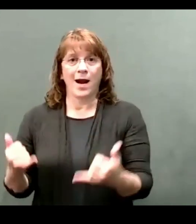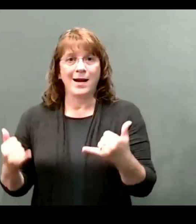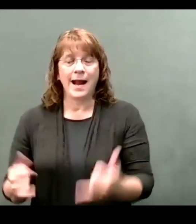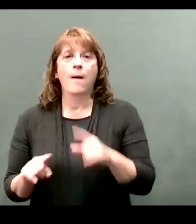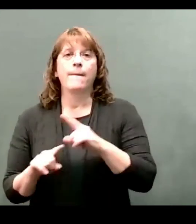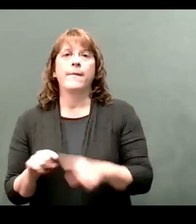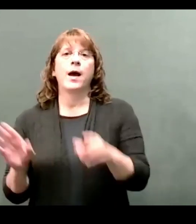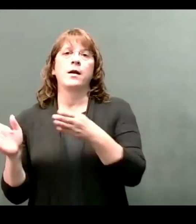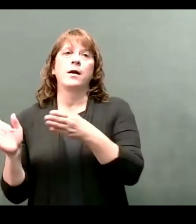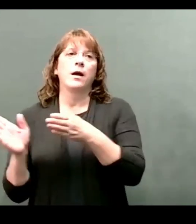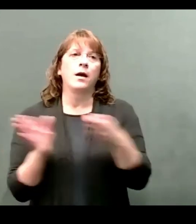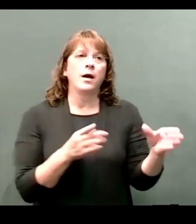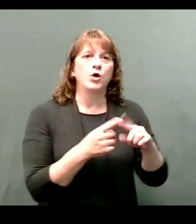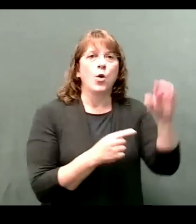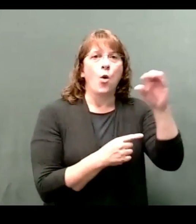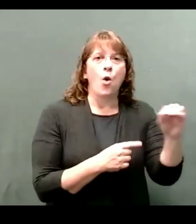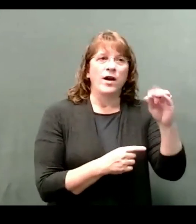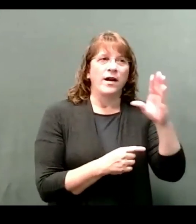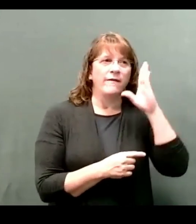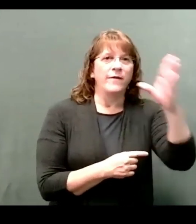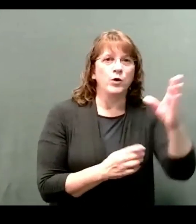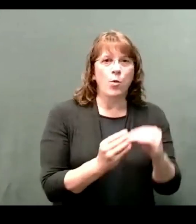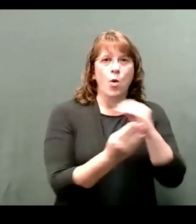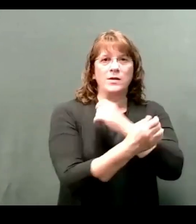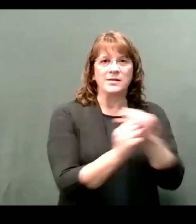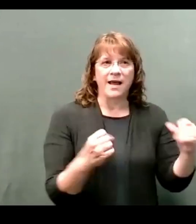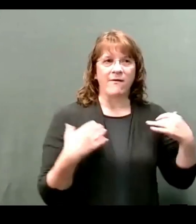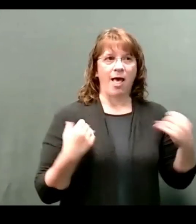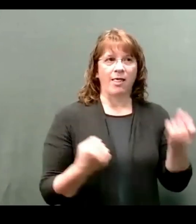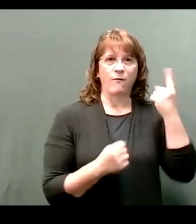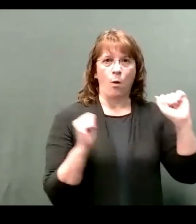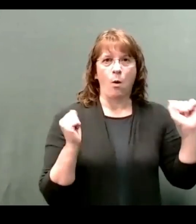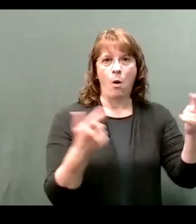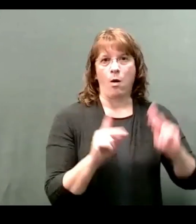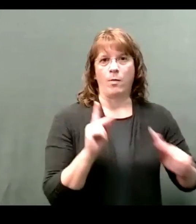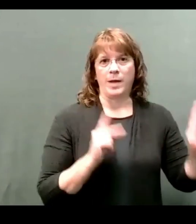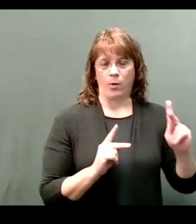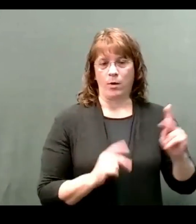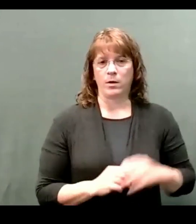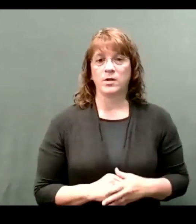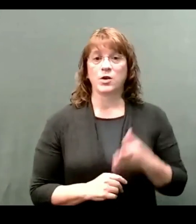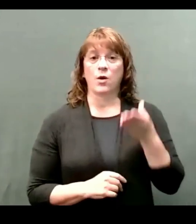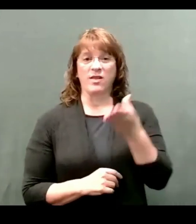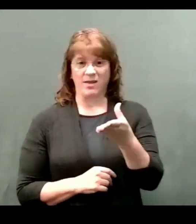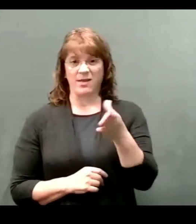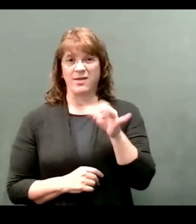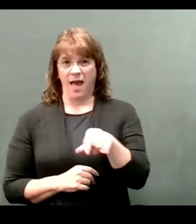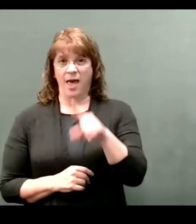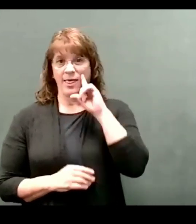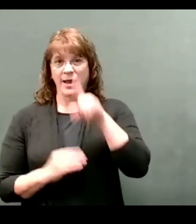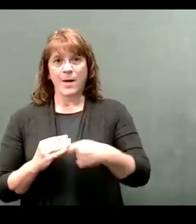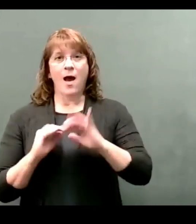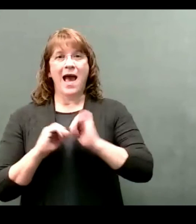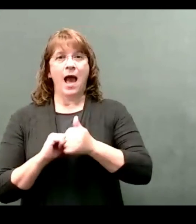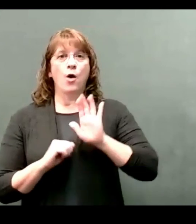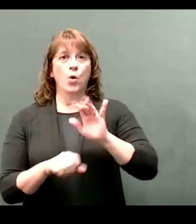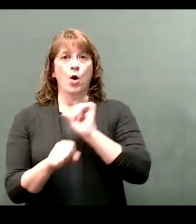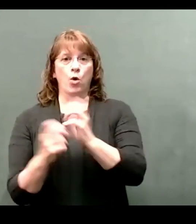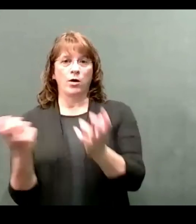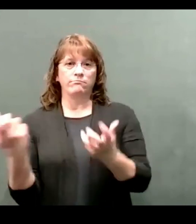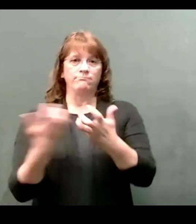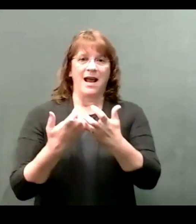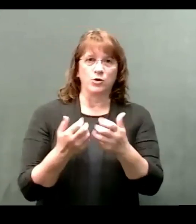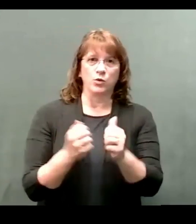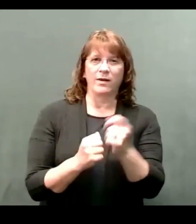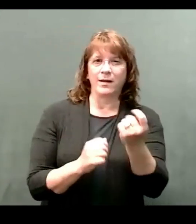an Oregon and a future that's healthier and safer for all people. And so that's what we invite you to do here, is to think about how you can align your